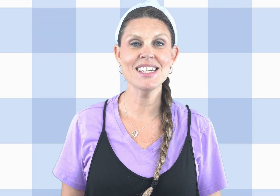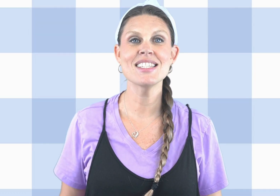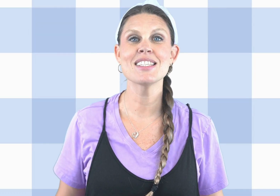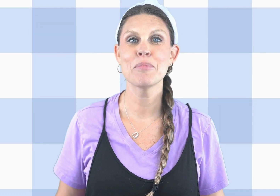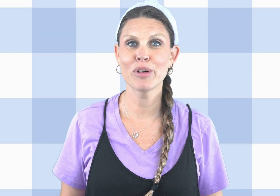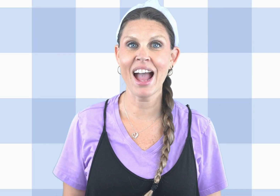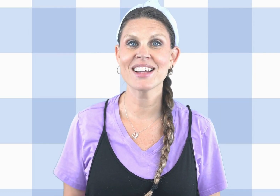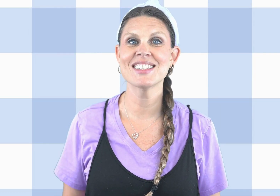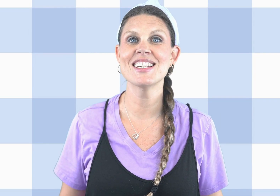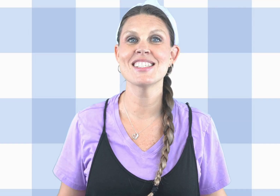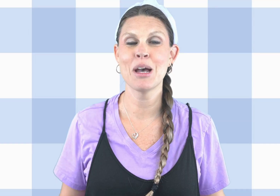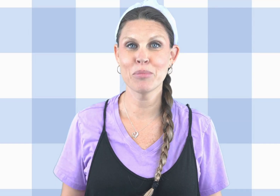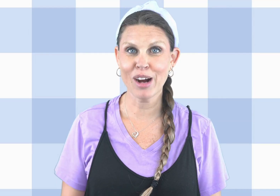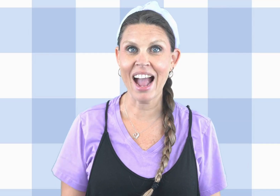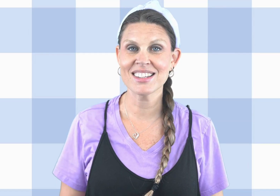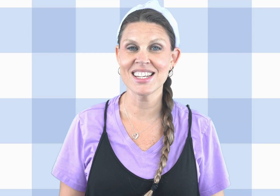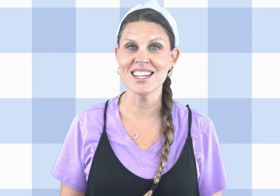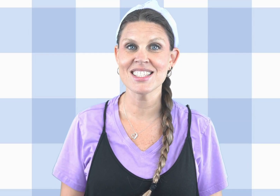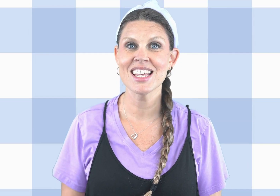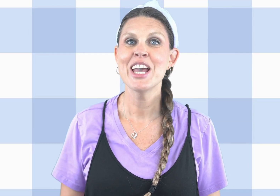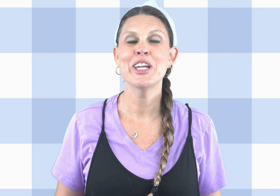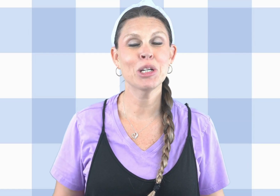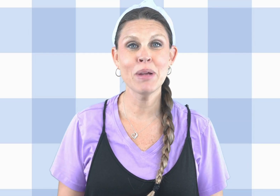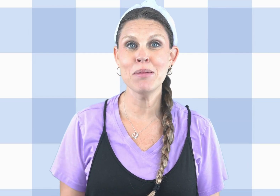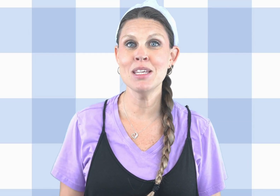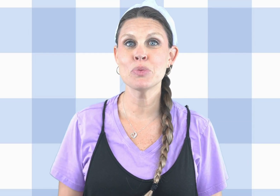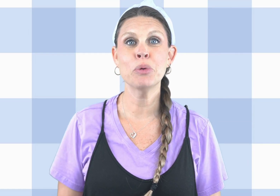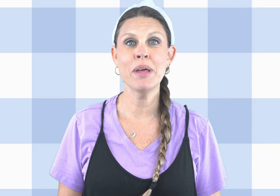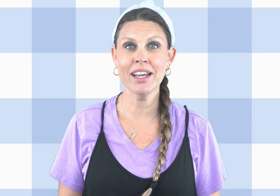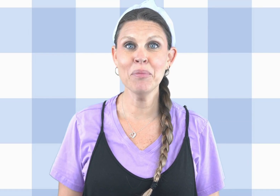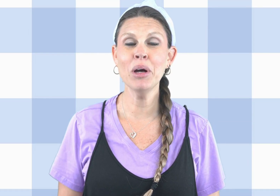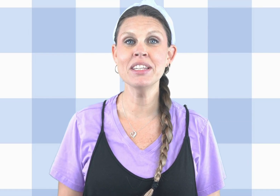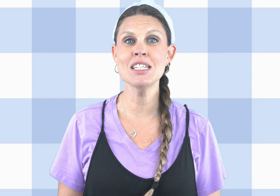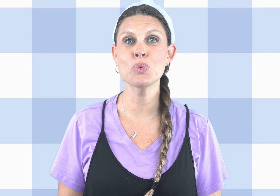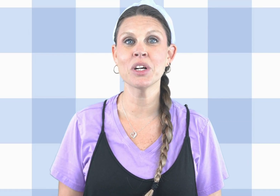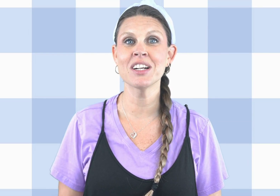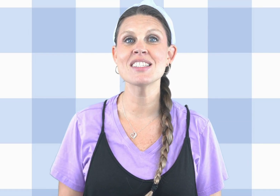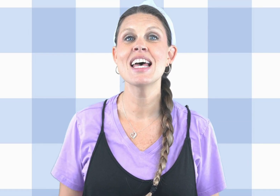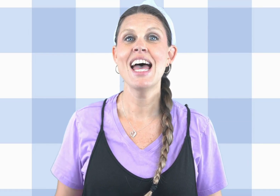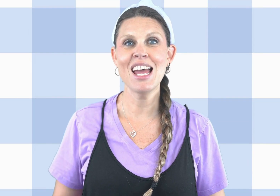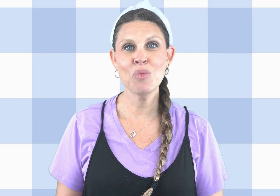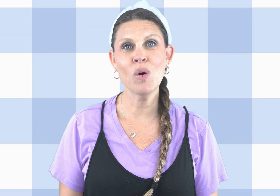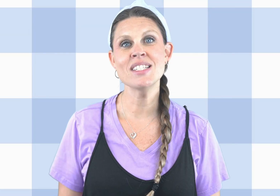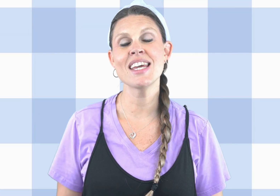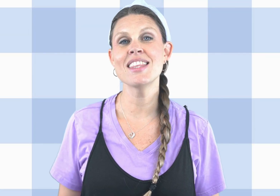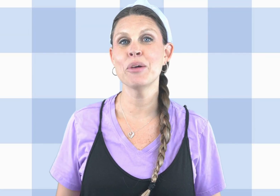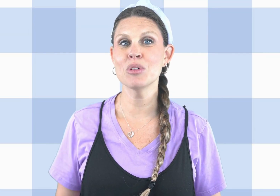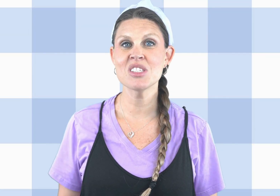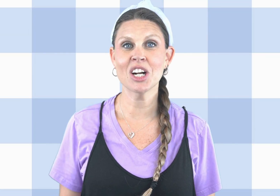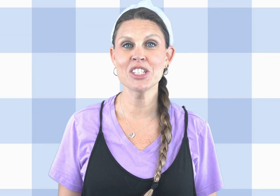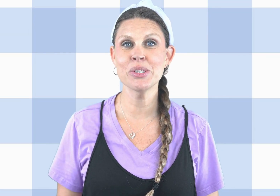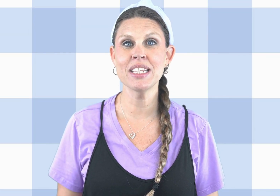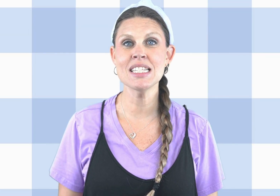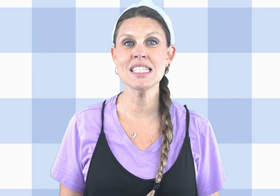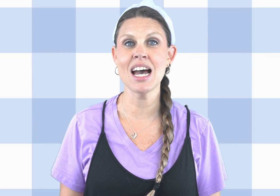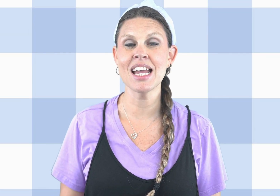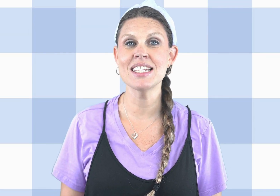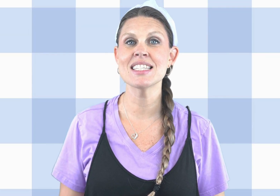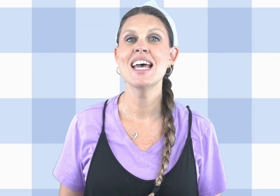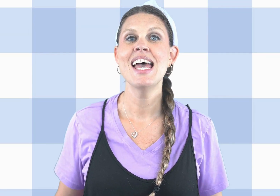Practice, practice, practice. Your babies will pick up on these words, and one day they will start doing the signs